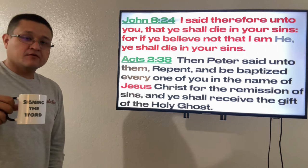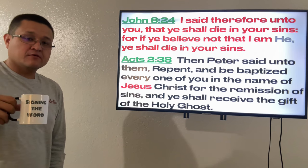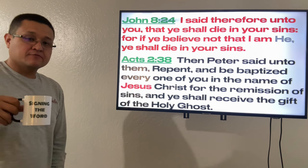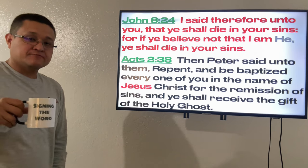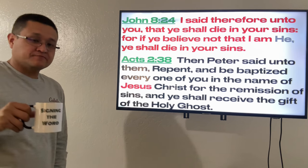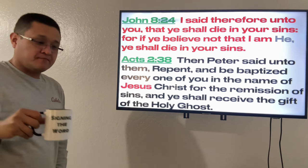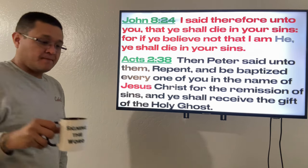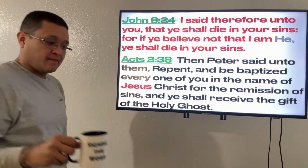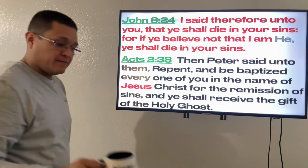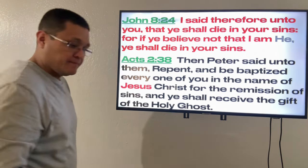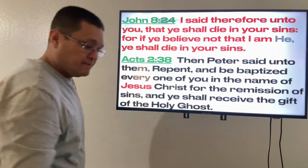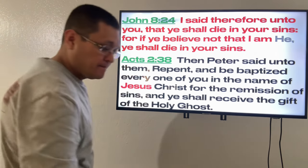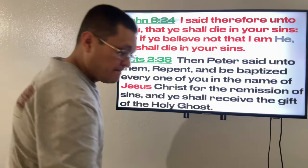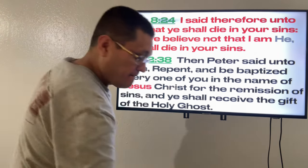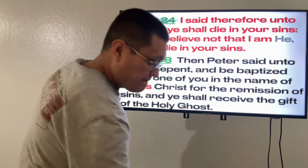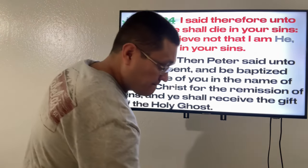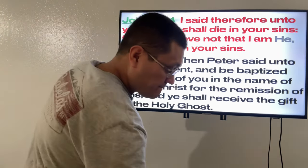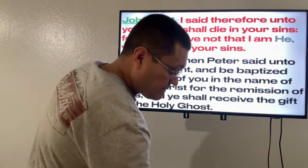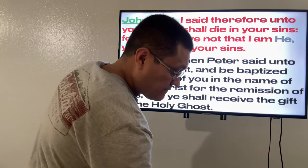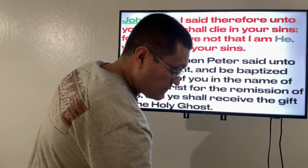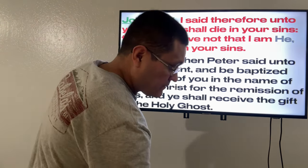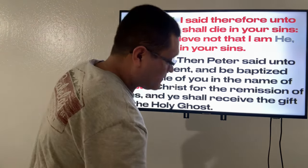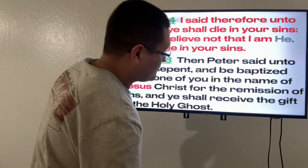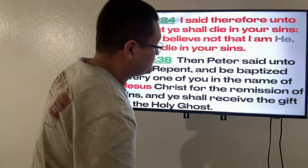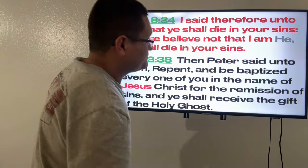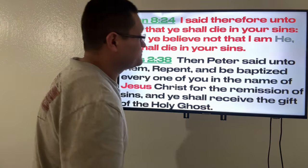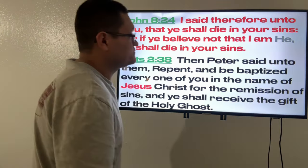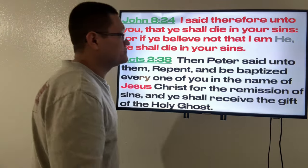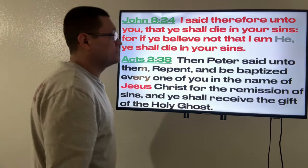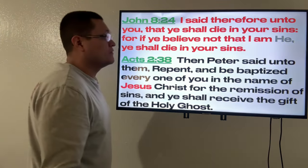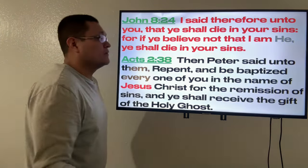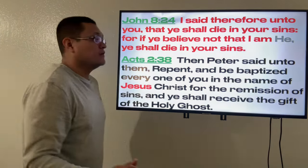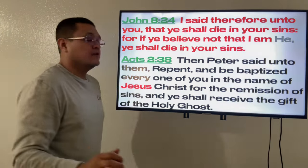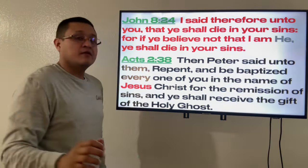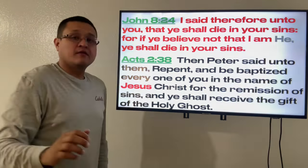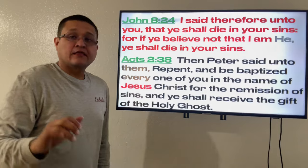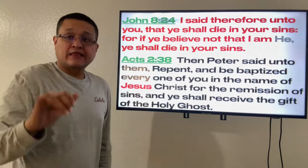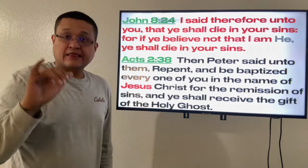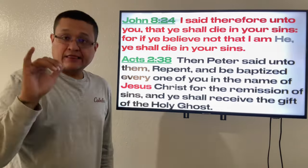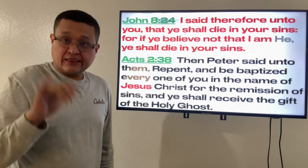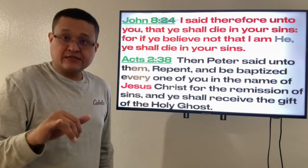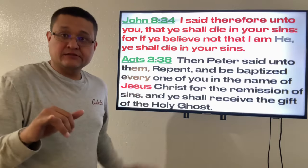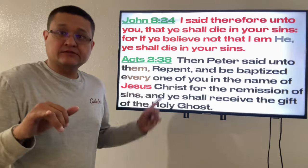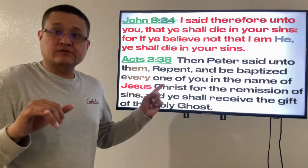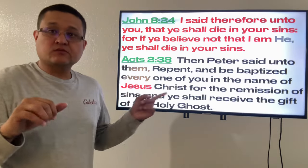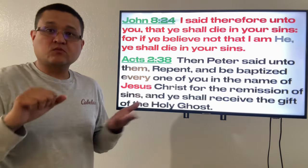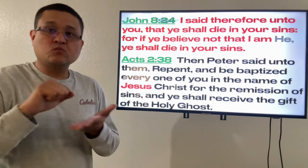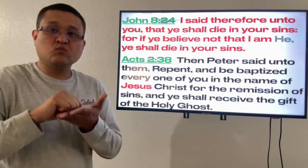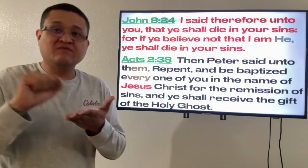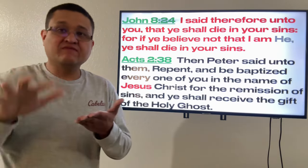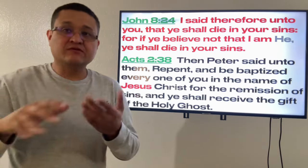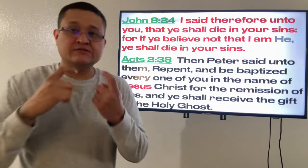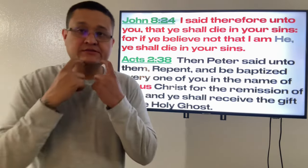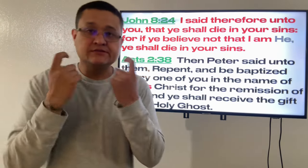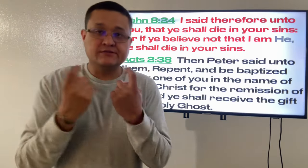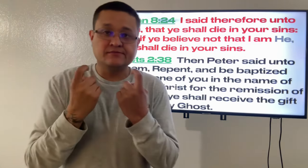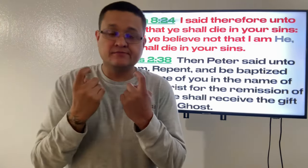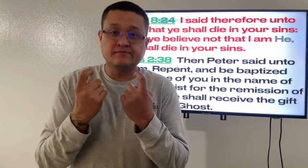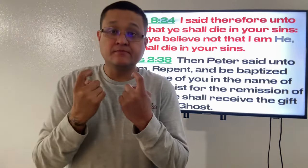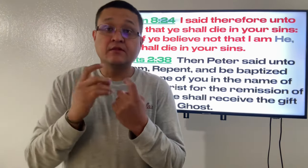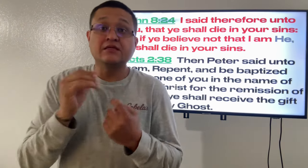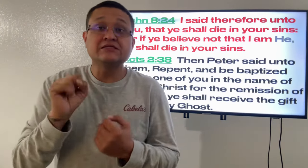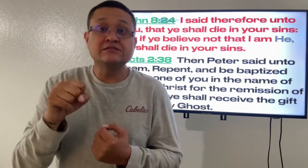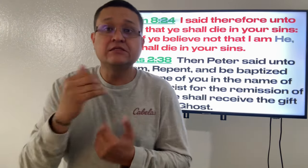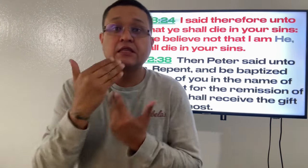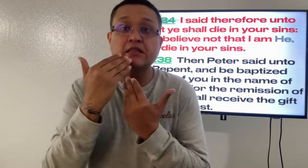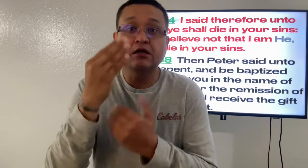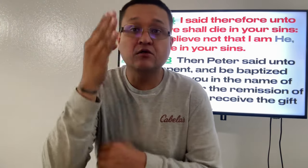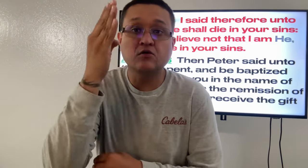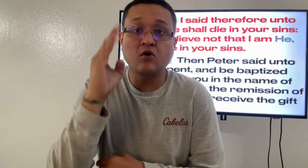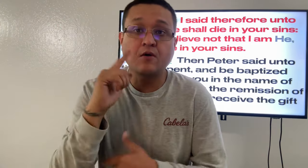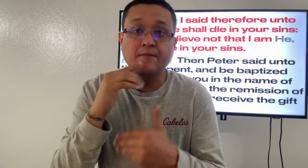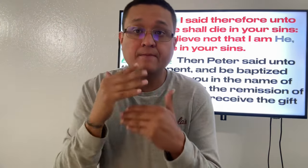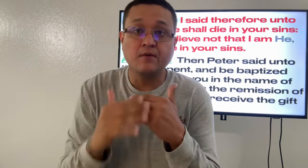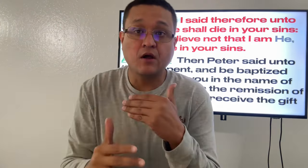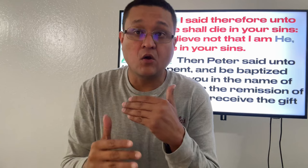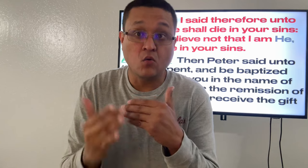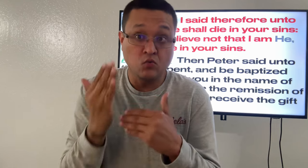ahead